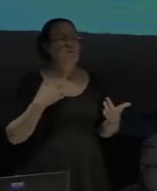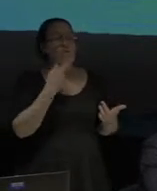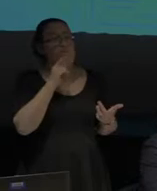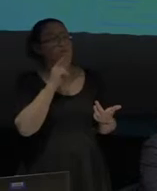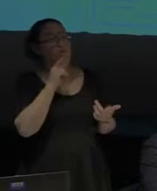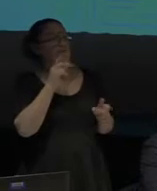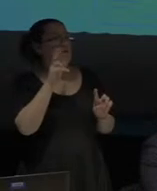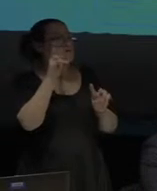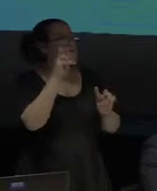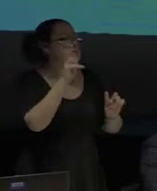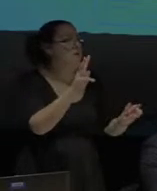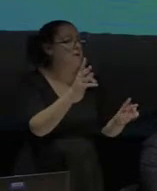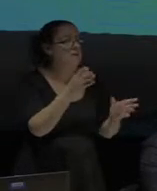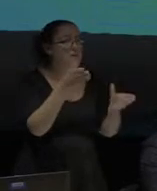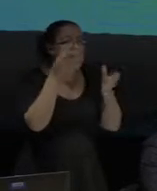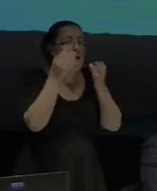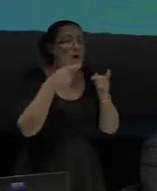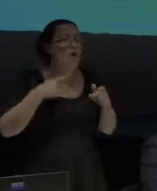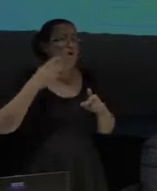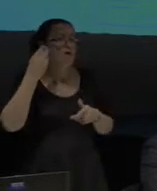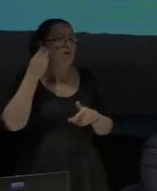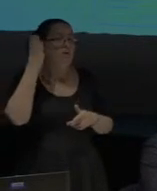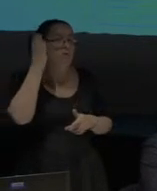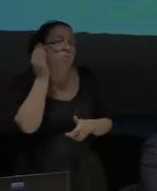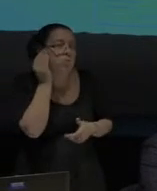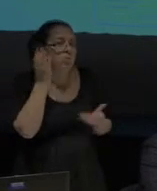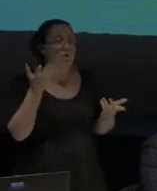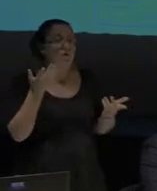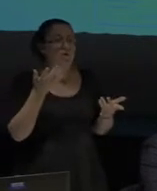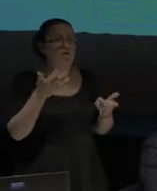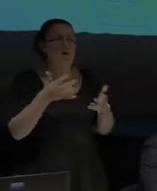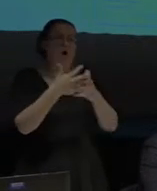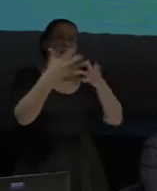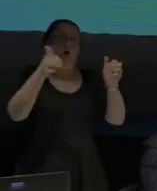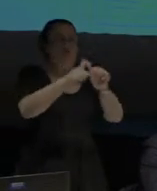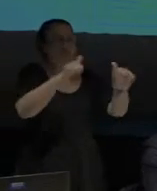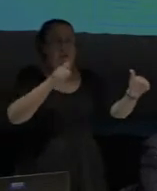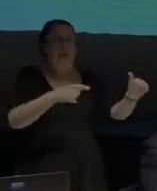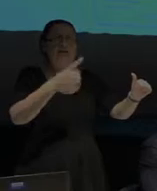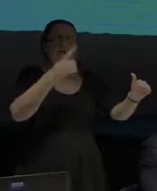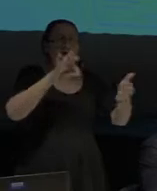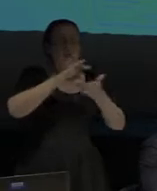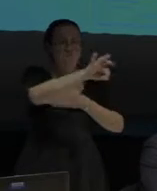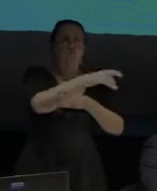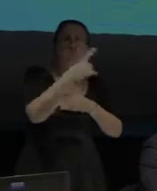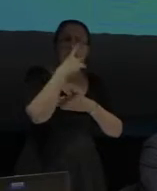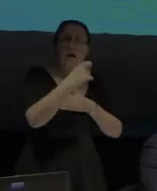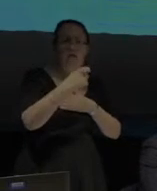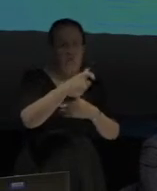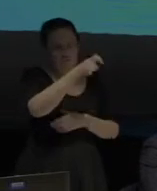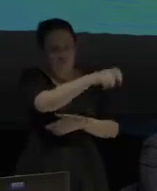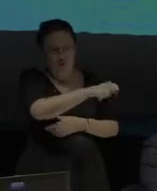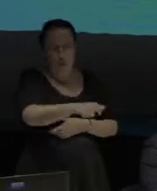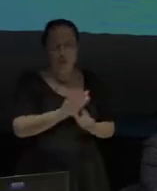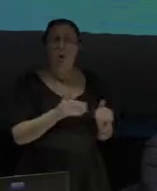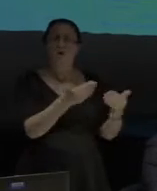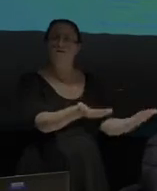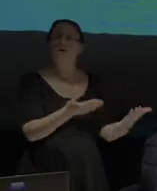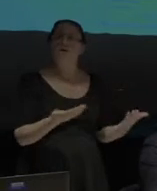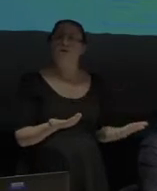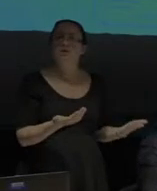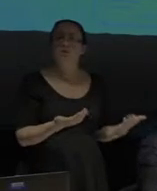hearing, or other impairments. I think large companies who can afford to do that should be able to make roles for those people, and actually they